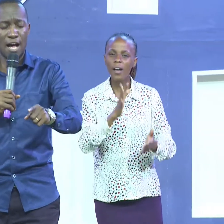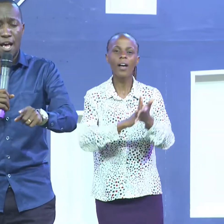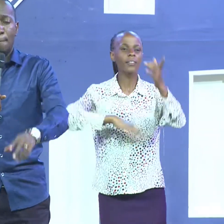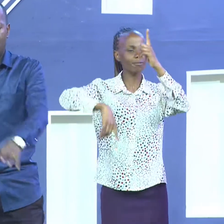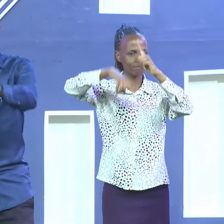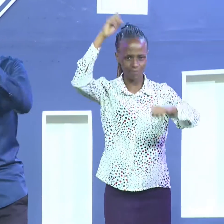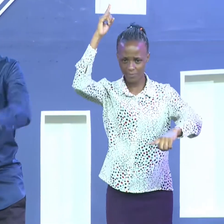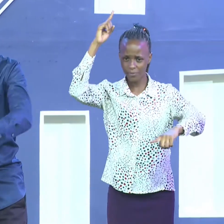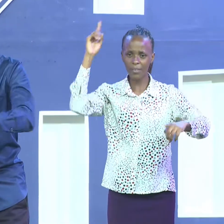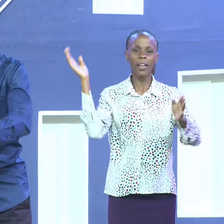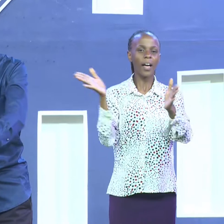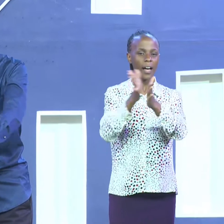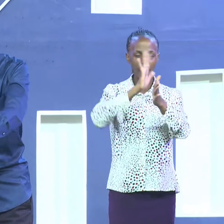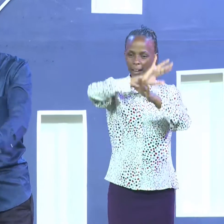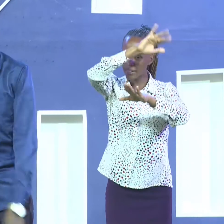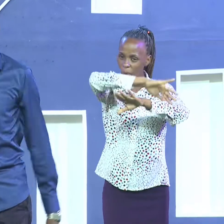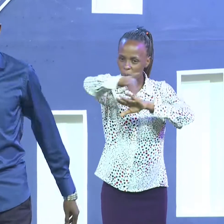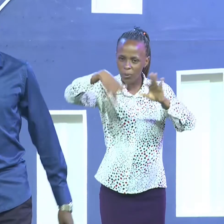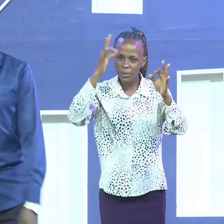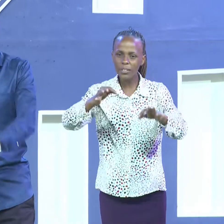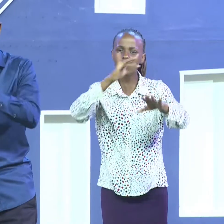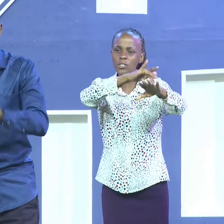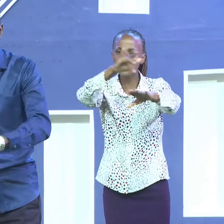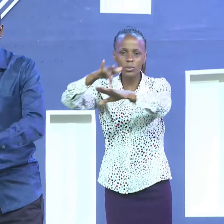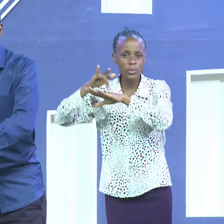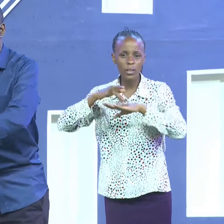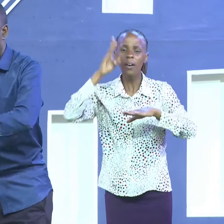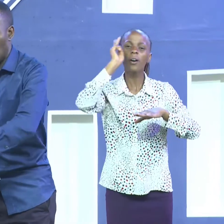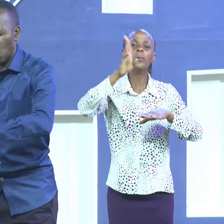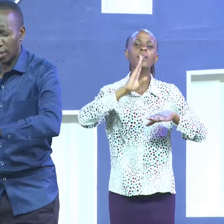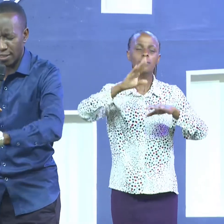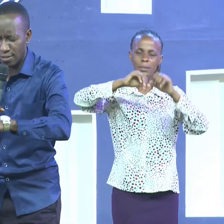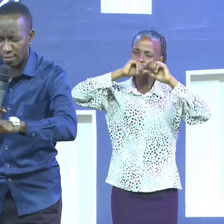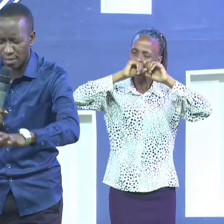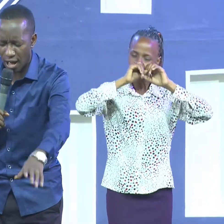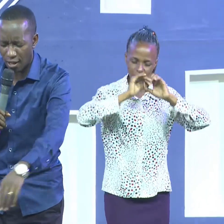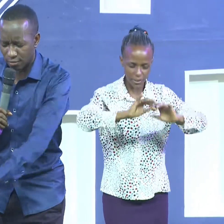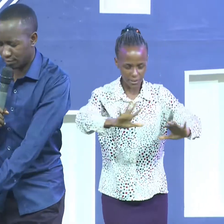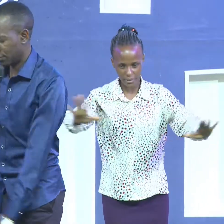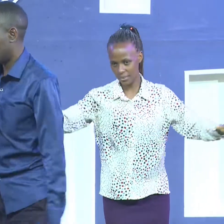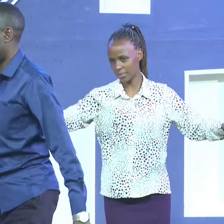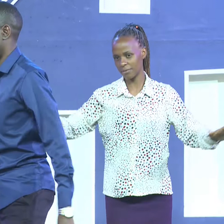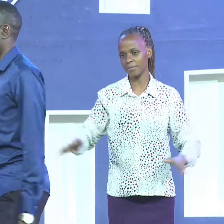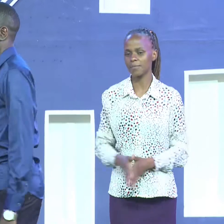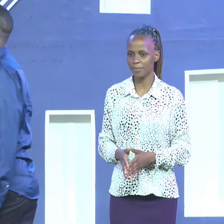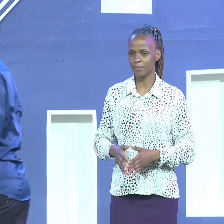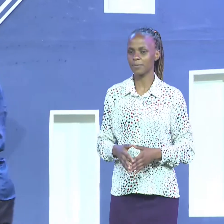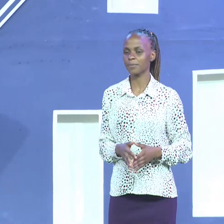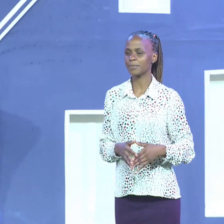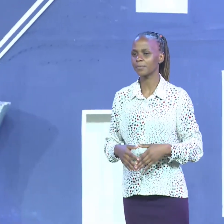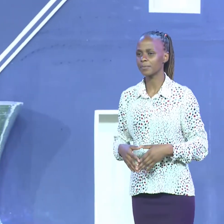favor and victory, that whatever you lay your hands on to, that they will prosper.